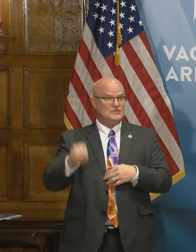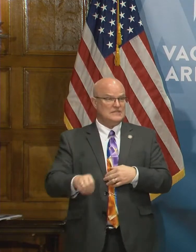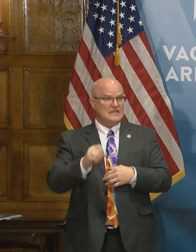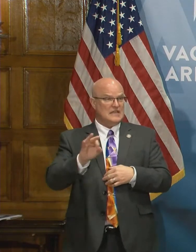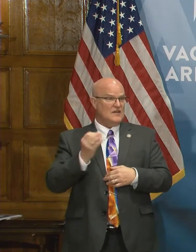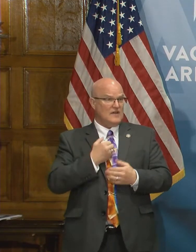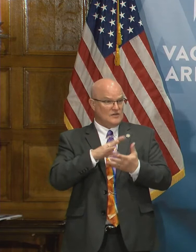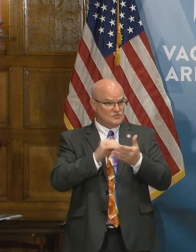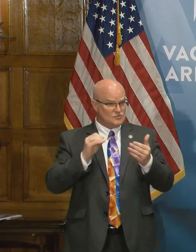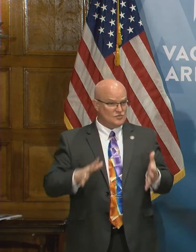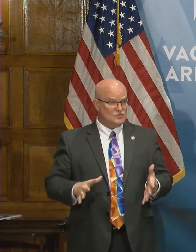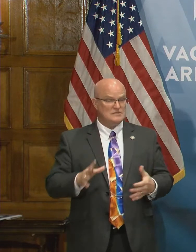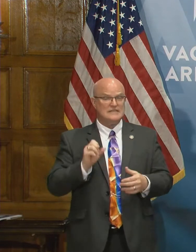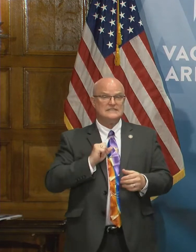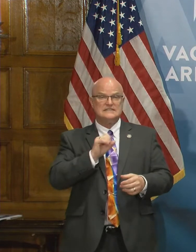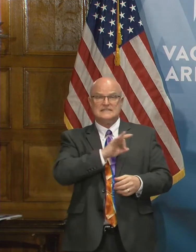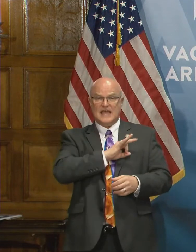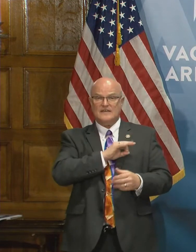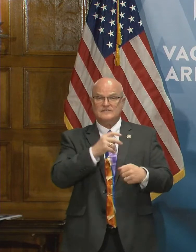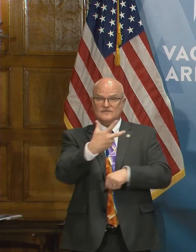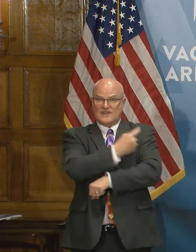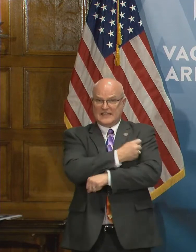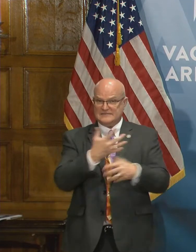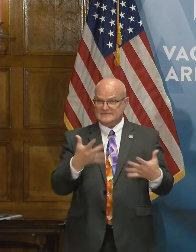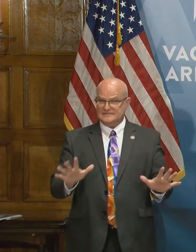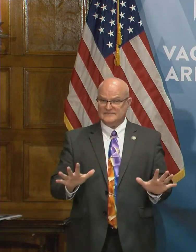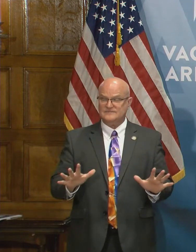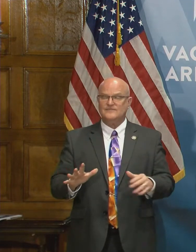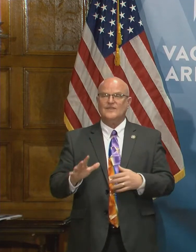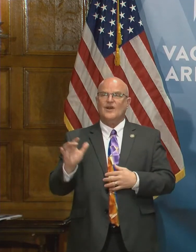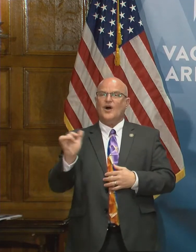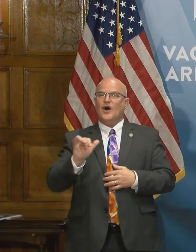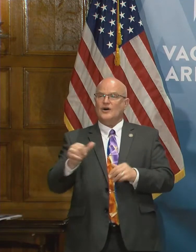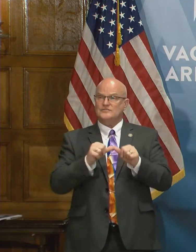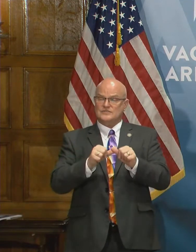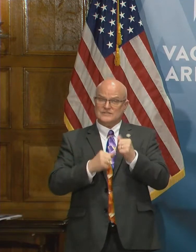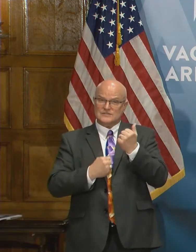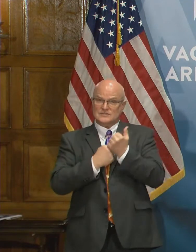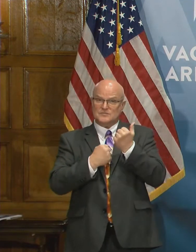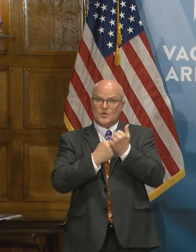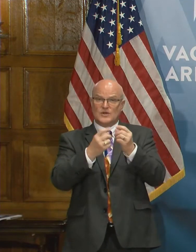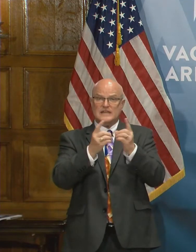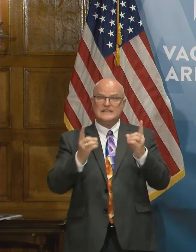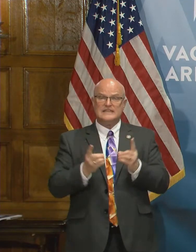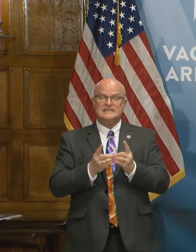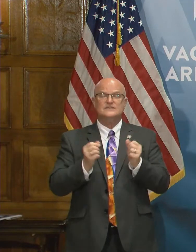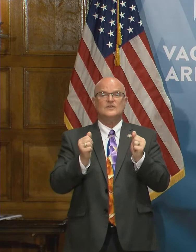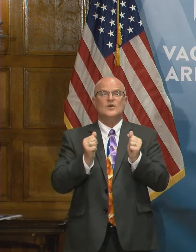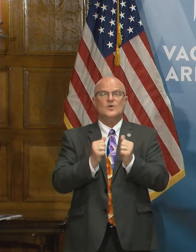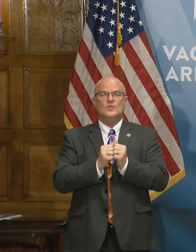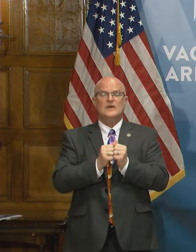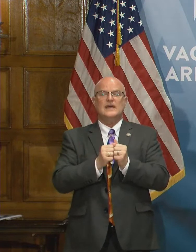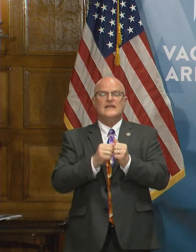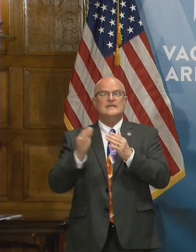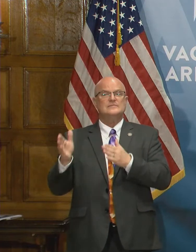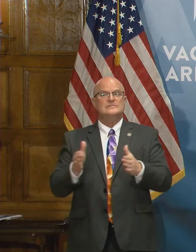of our students and staff that are vaccinated. We will also continue supporting districts with respect to the mitigation strategies and